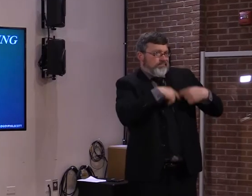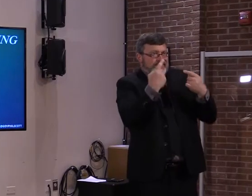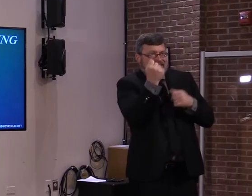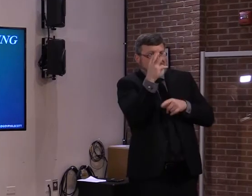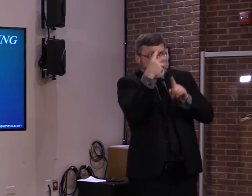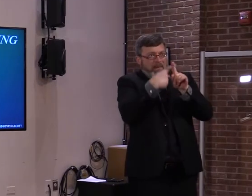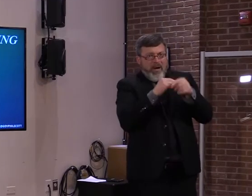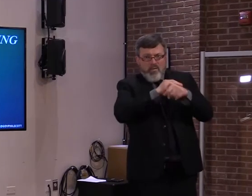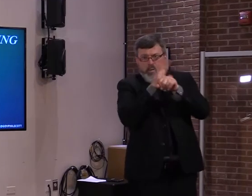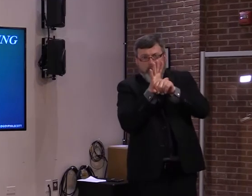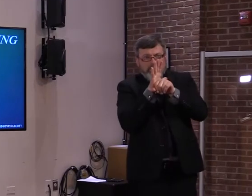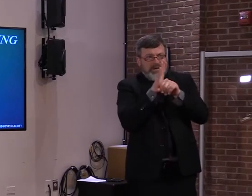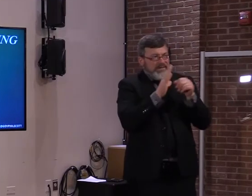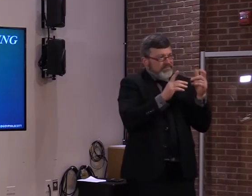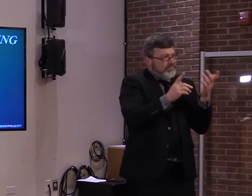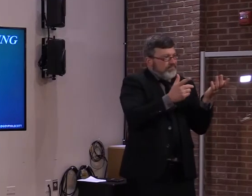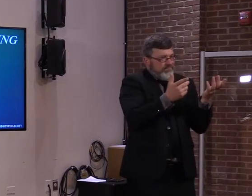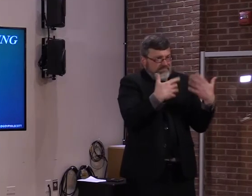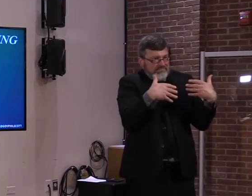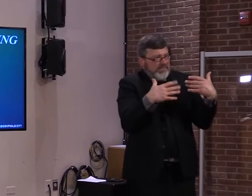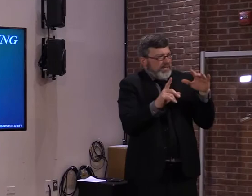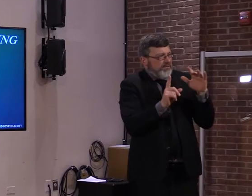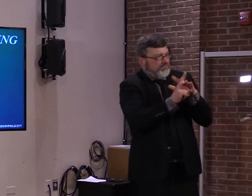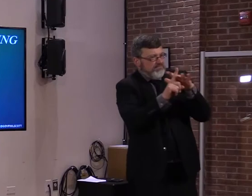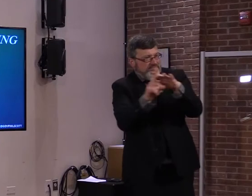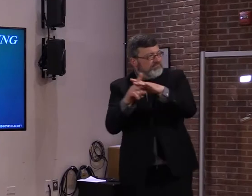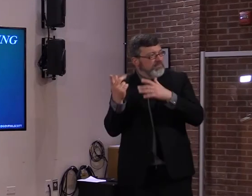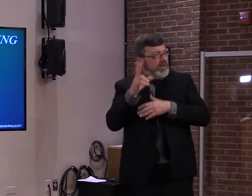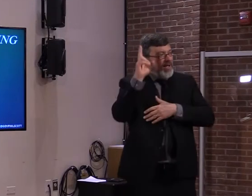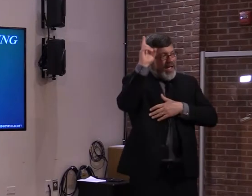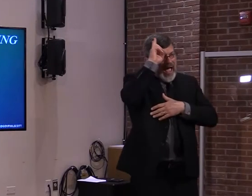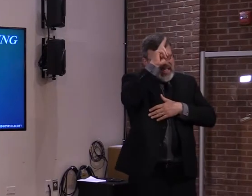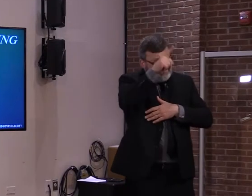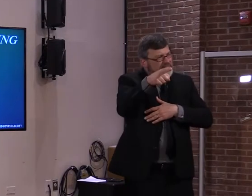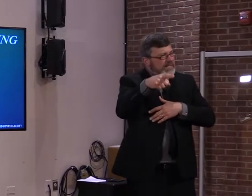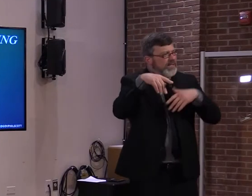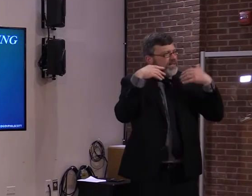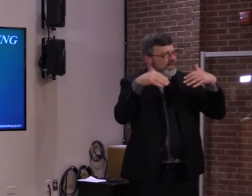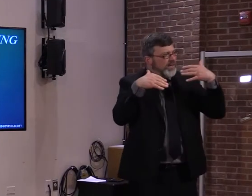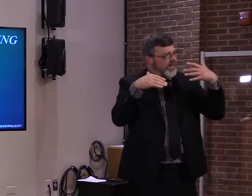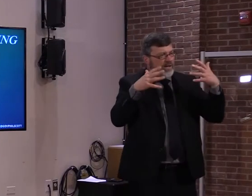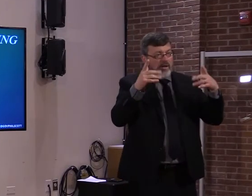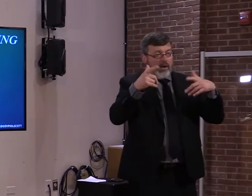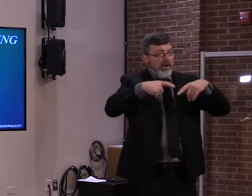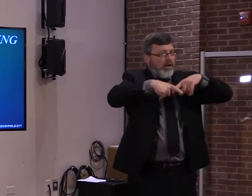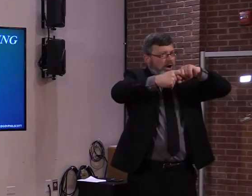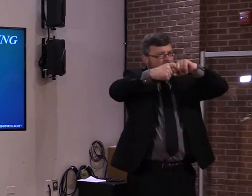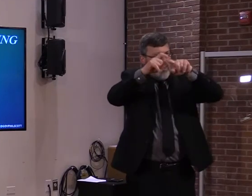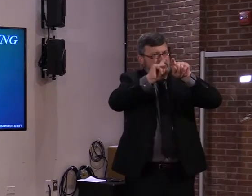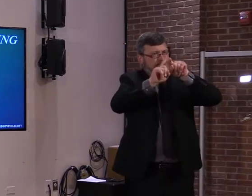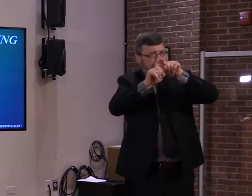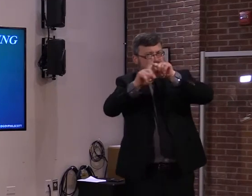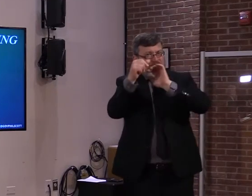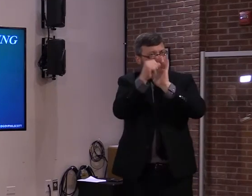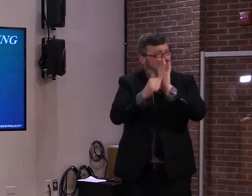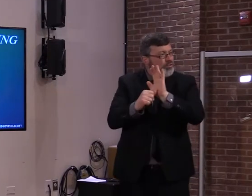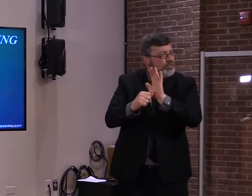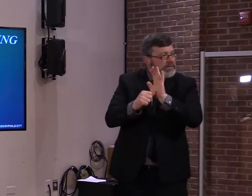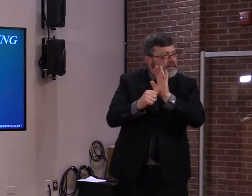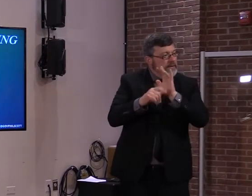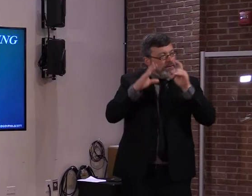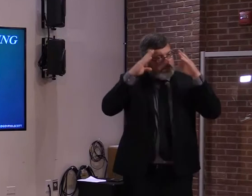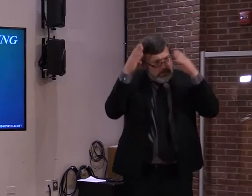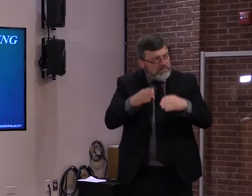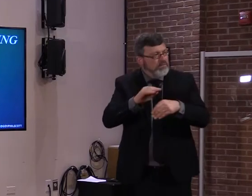the healthcare system? It was the value-based payments, the prospective payments, the fixed fee payments